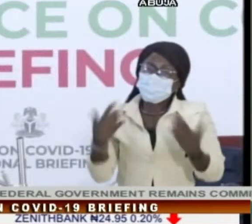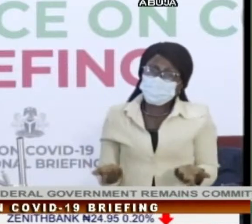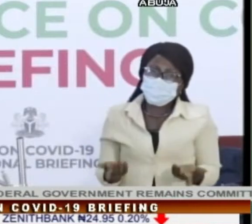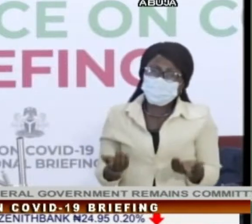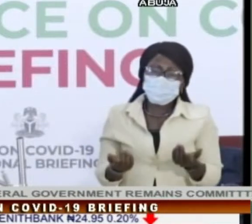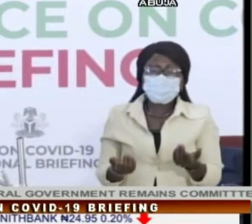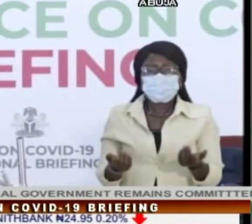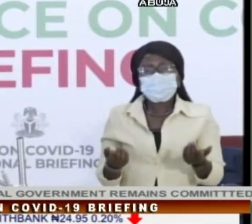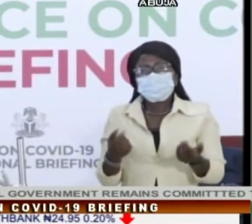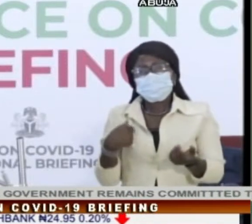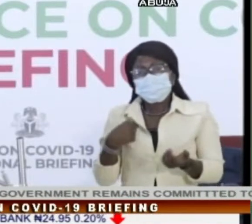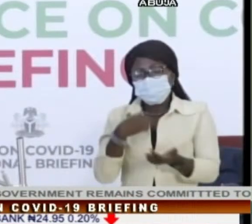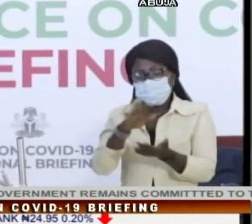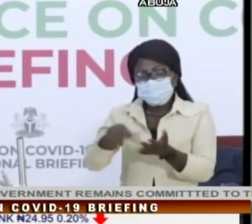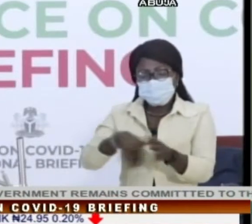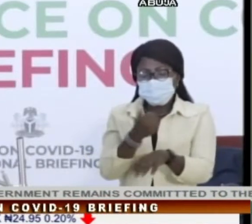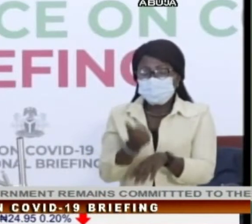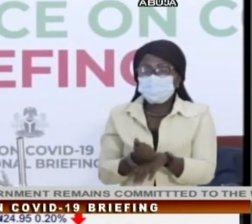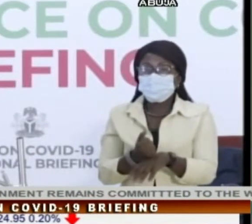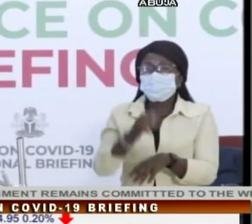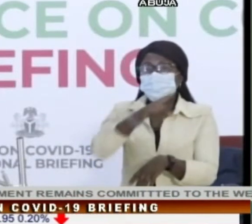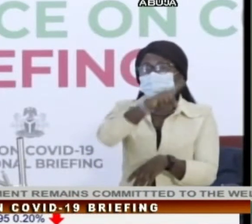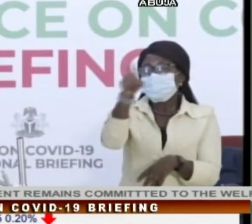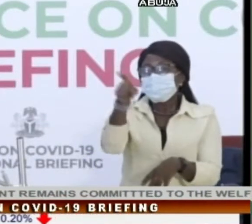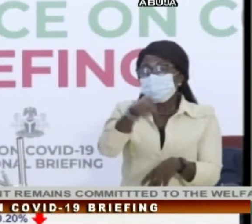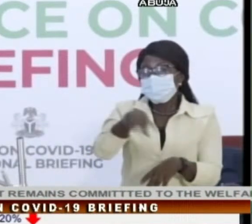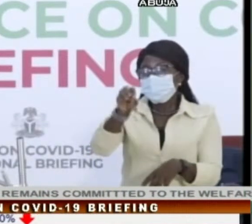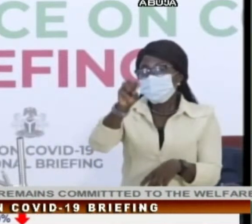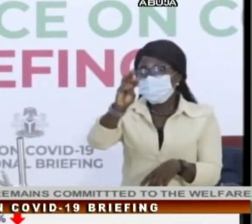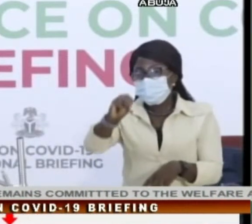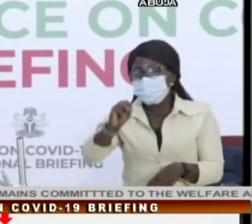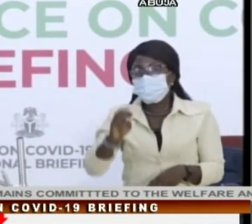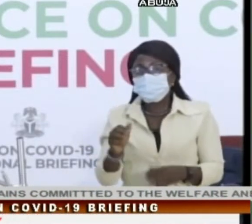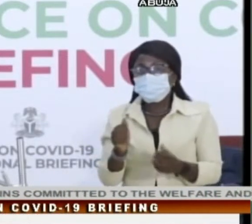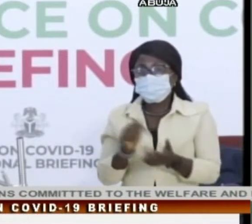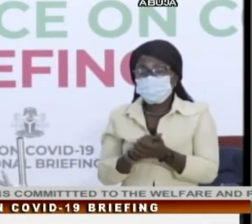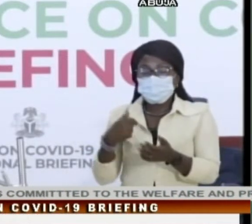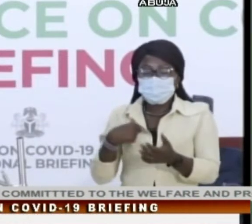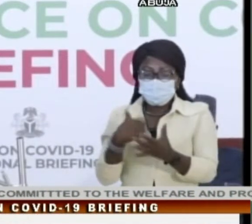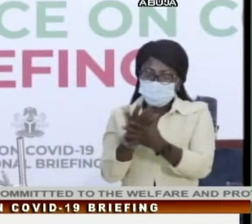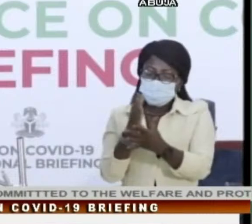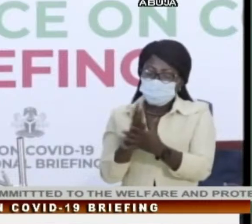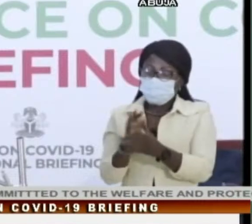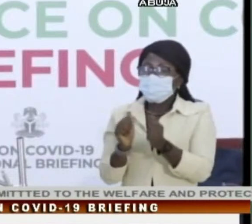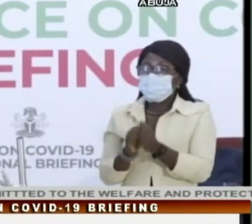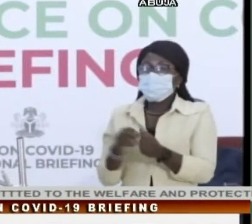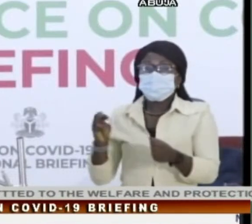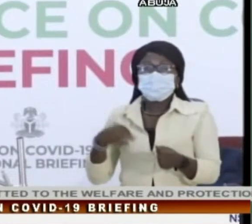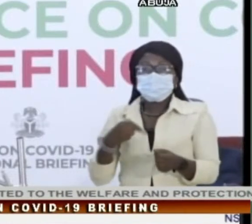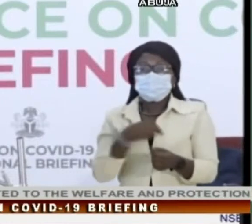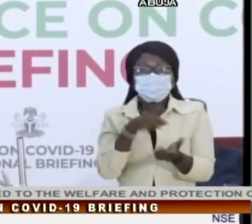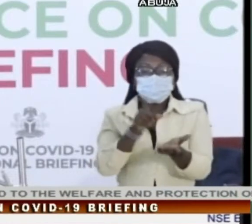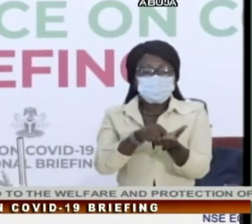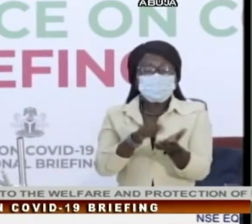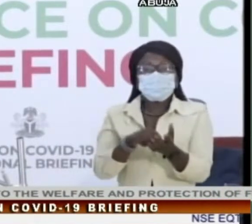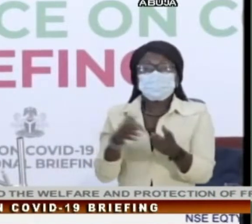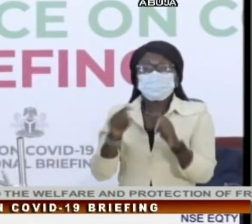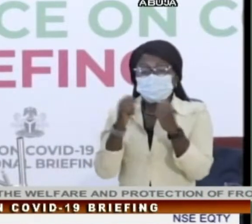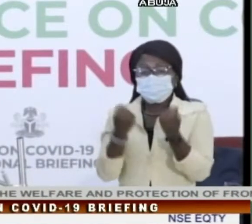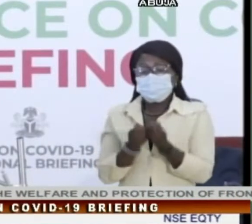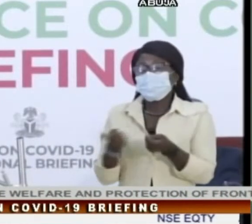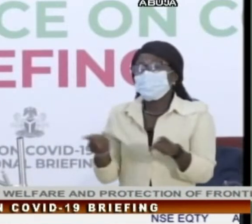have set up a Zoom link that will be shared with members of the Presidential Task Force media team, so that we can